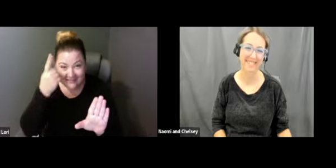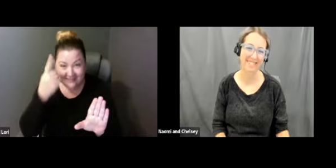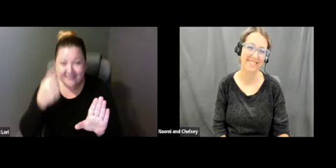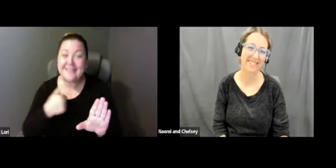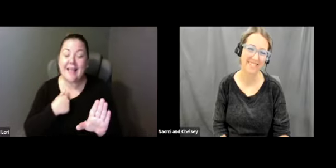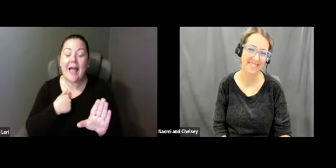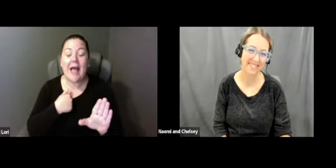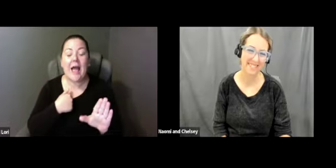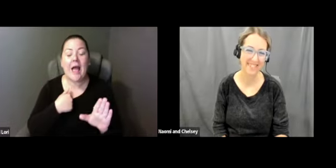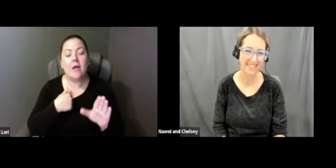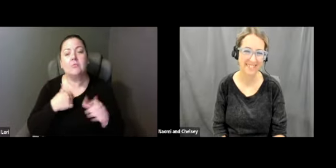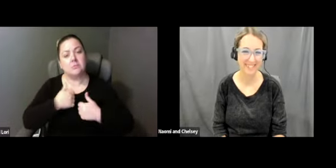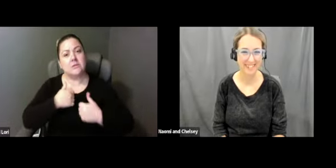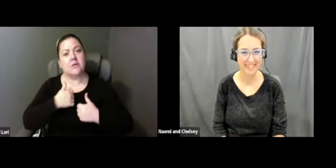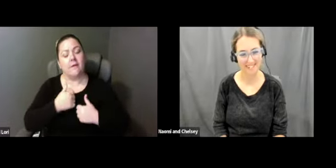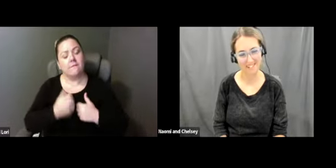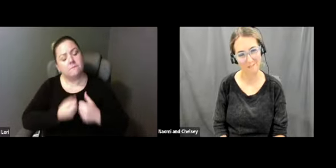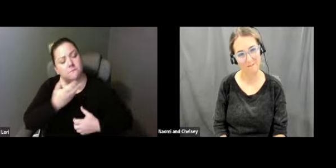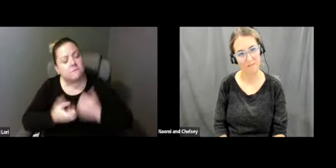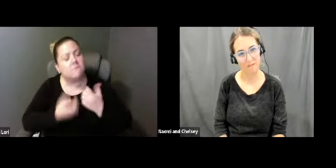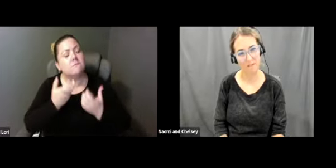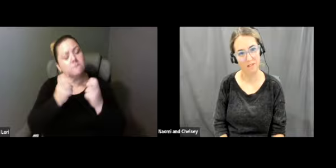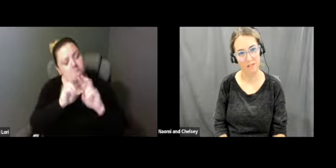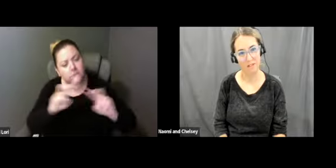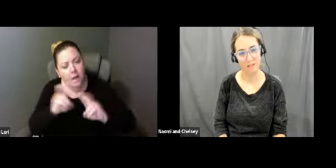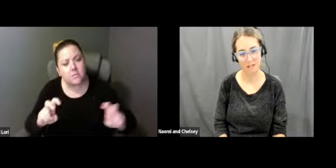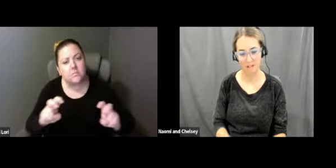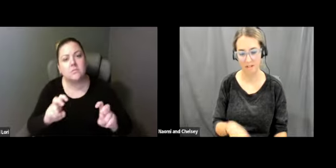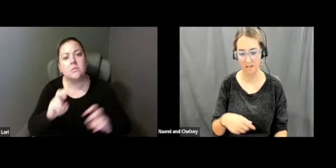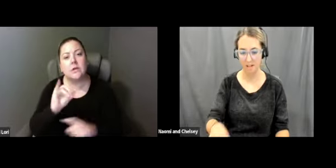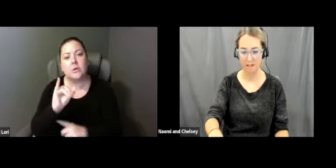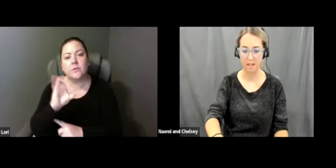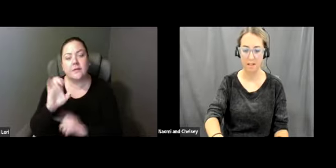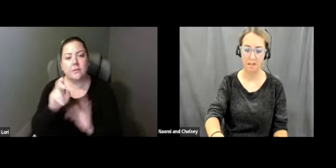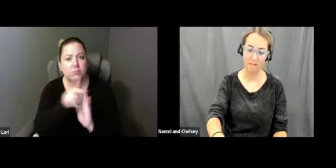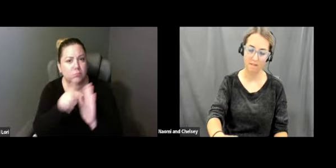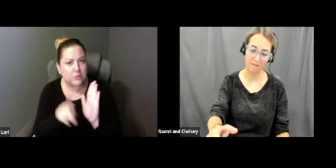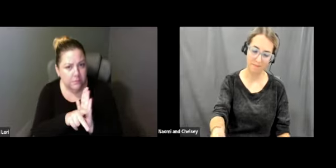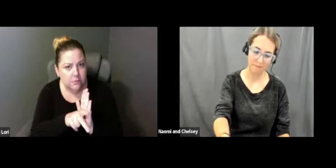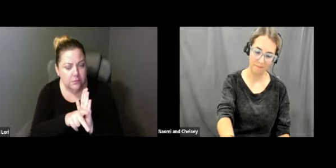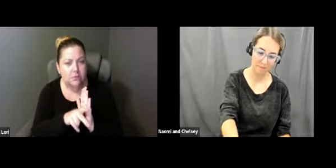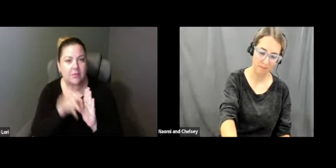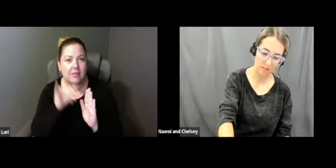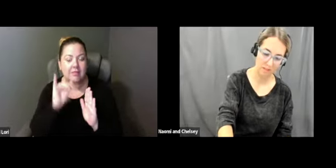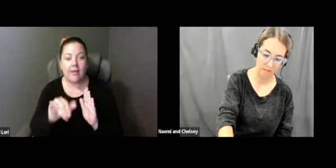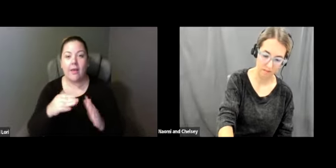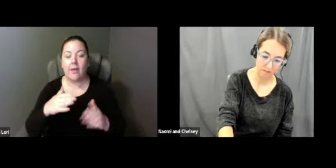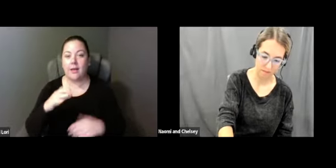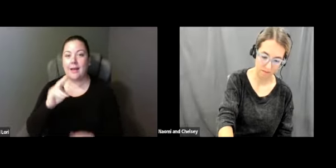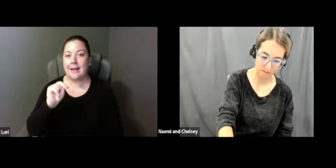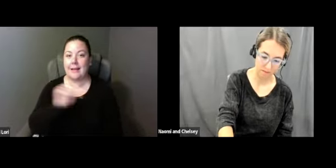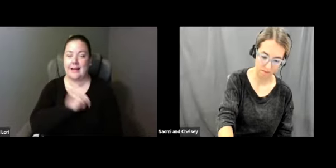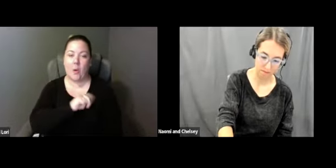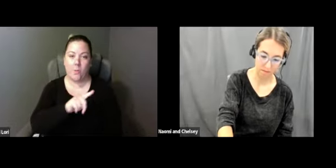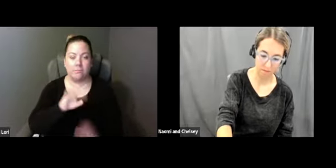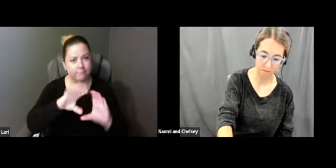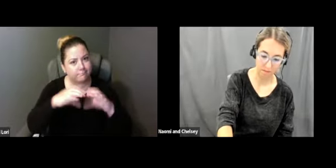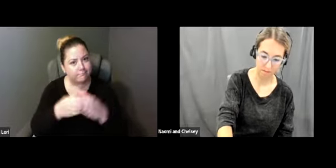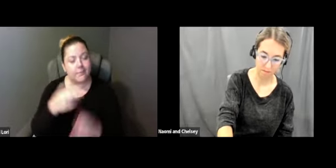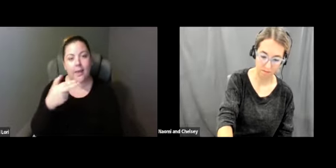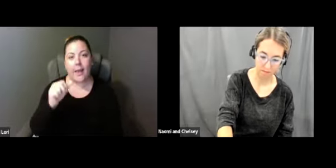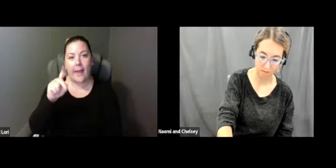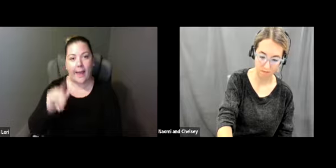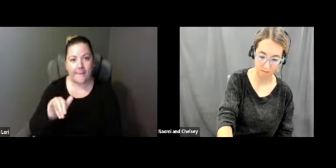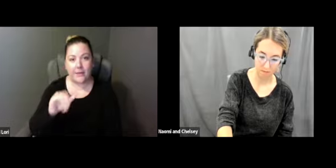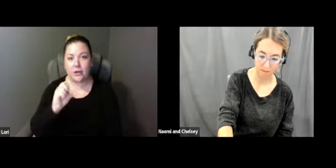externally processing the principles that I was learning in my Happy Shapes course with my friends